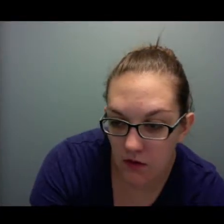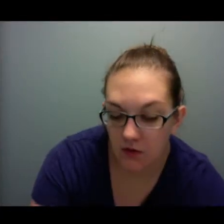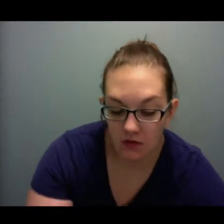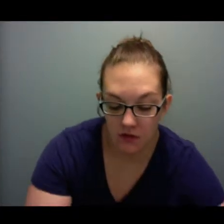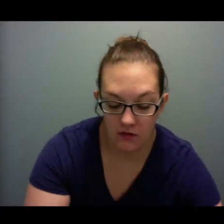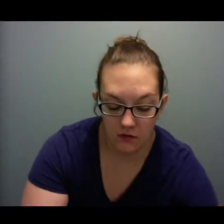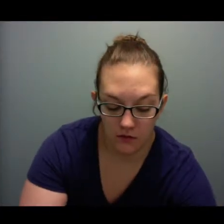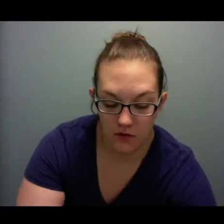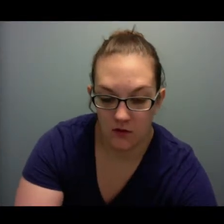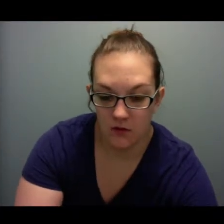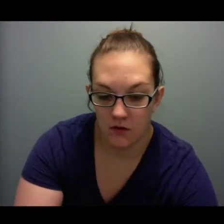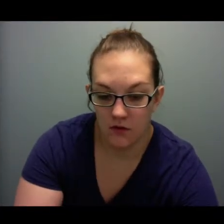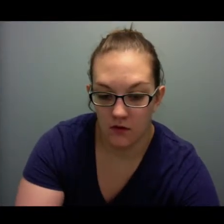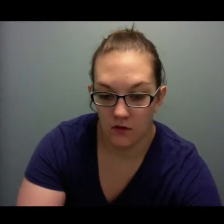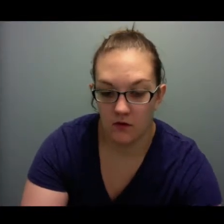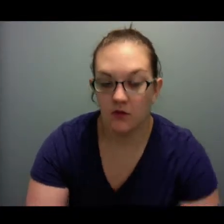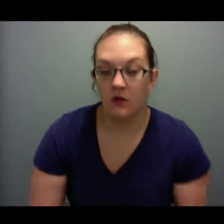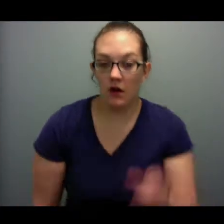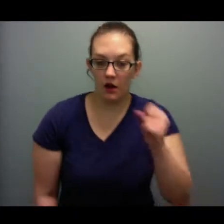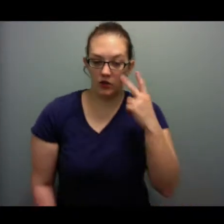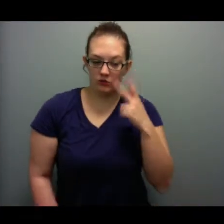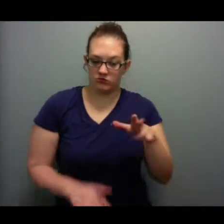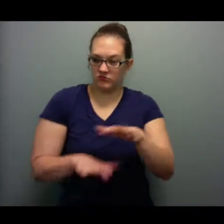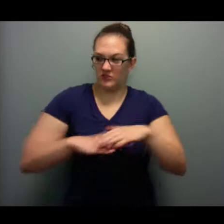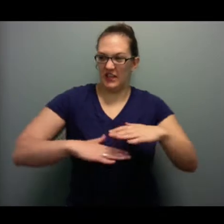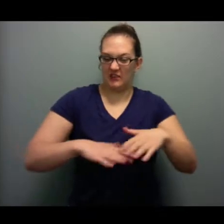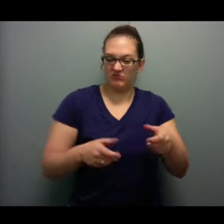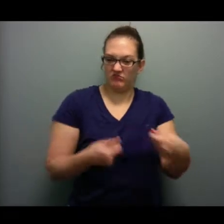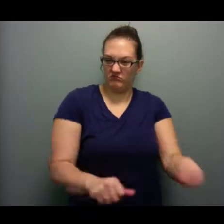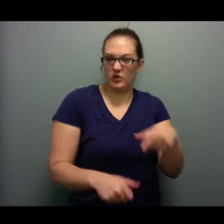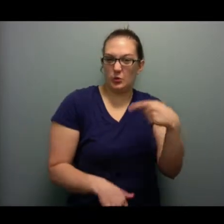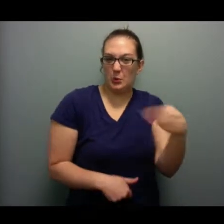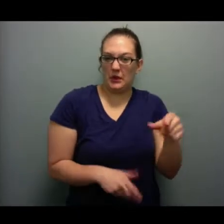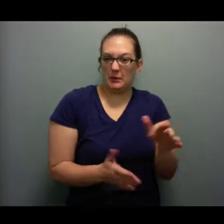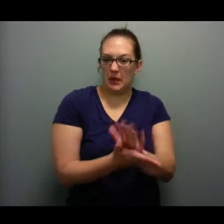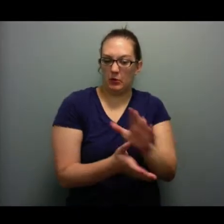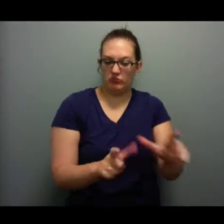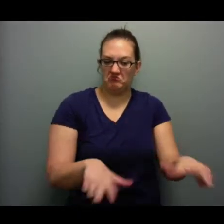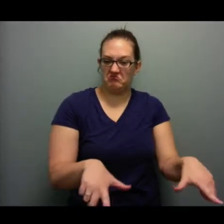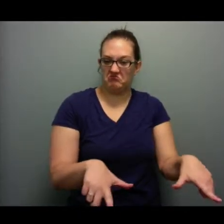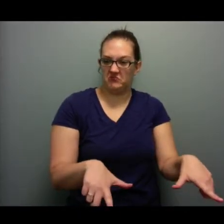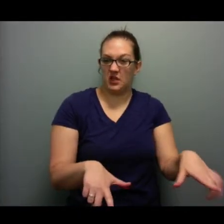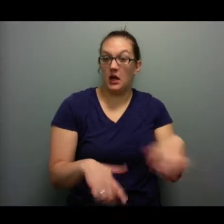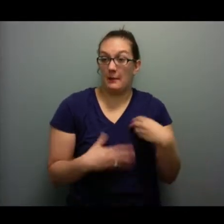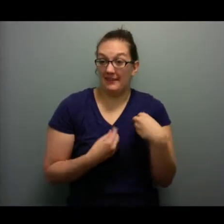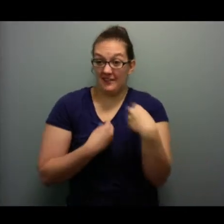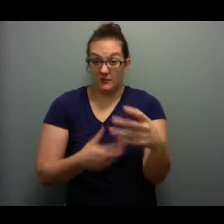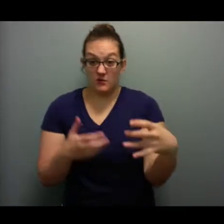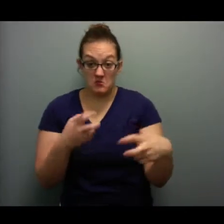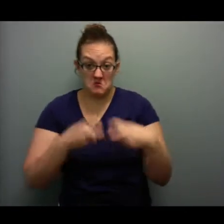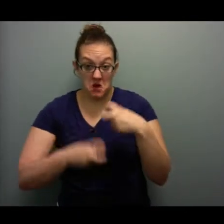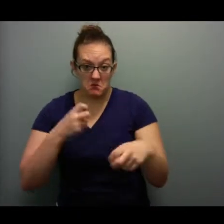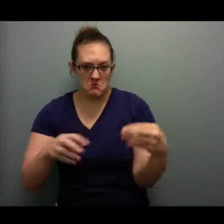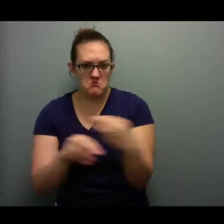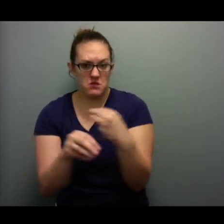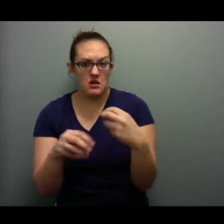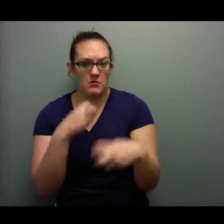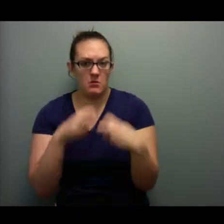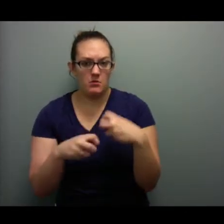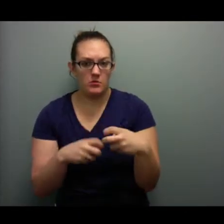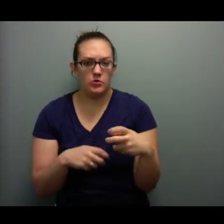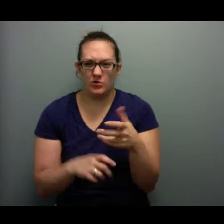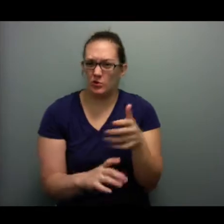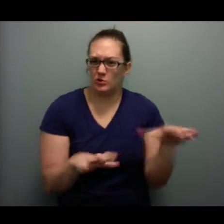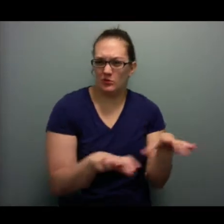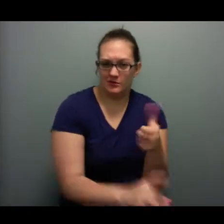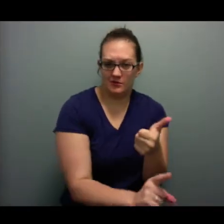So in front of your desk, you guys have a green piece of paper. I'm going to give you a problem, and you're first going to do it first by yourself before you share with a partner.